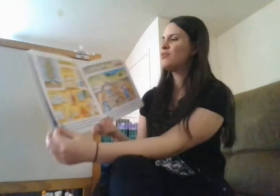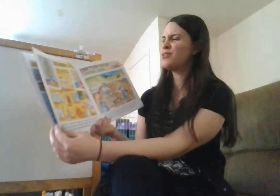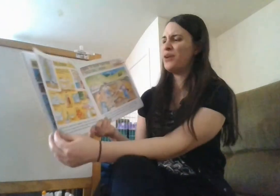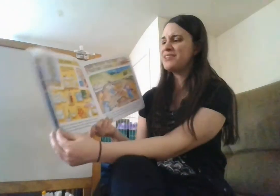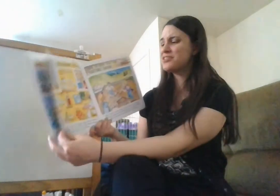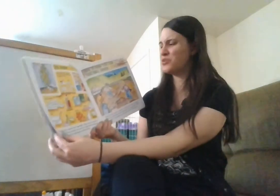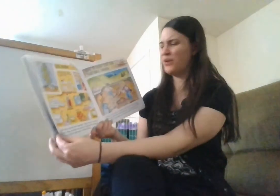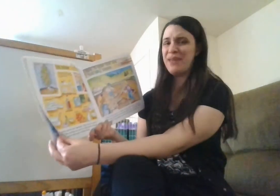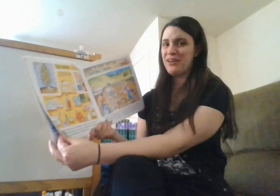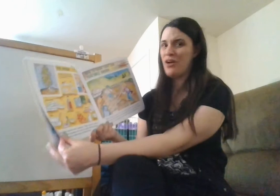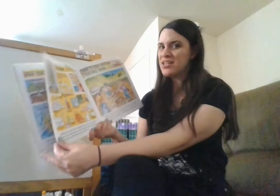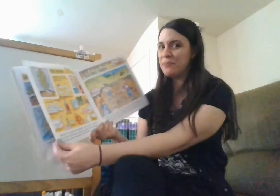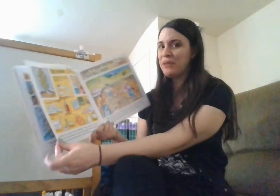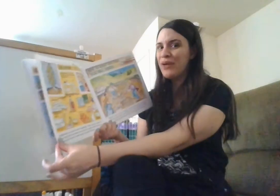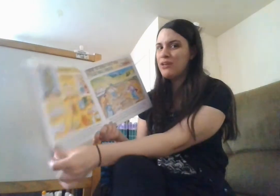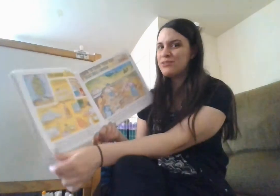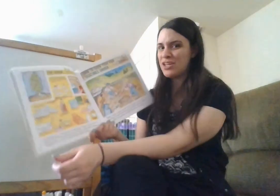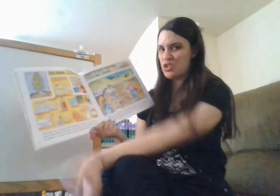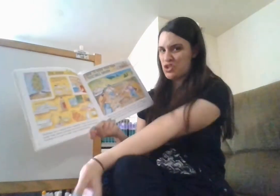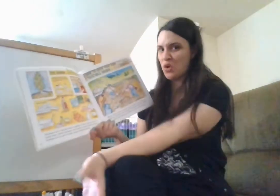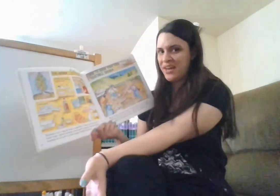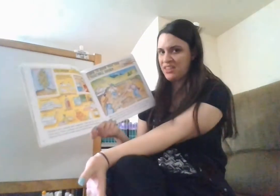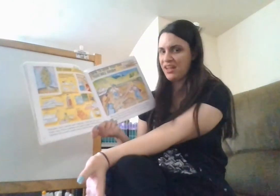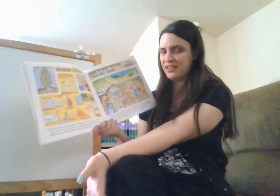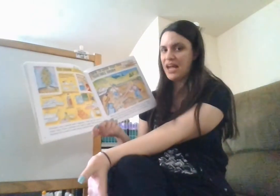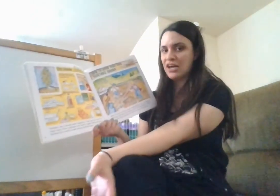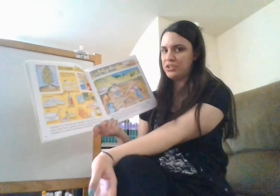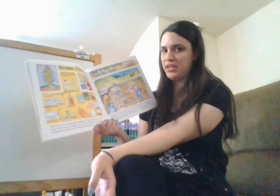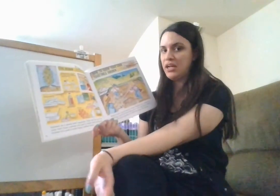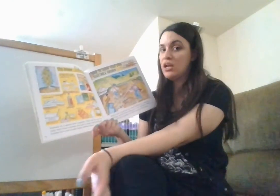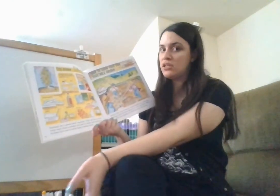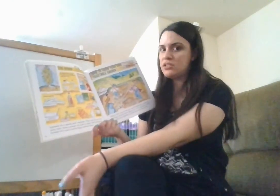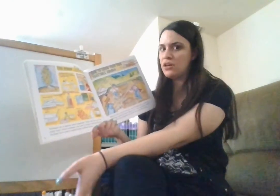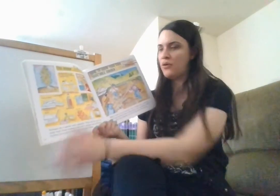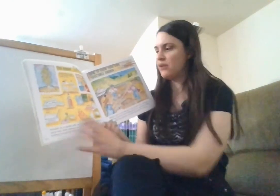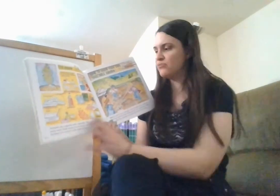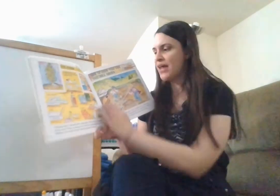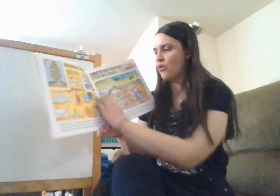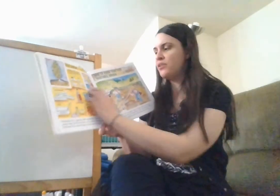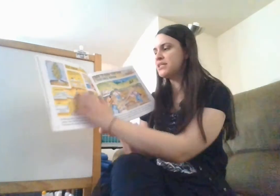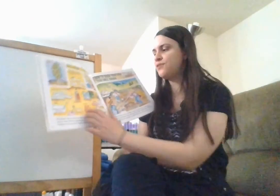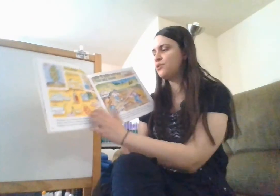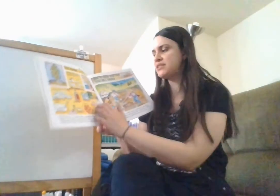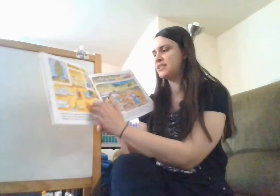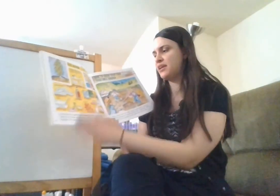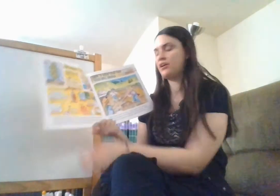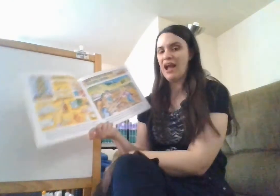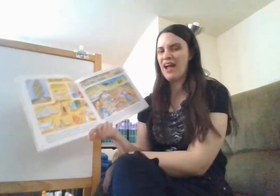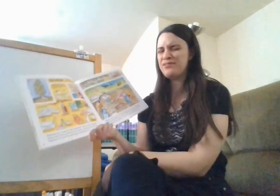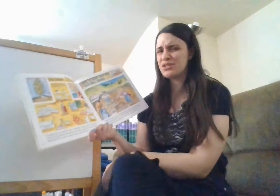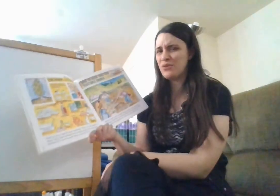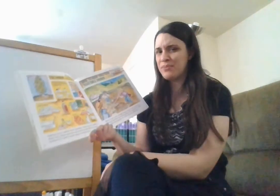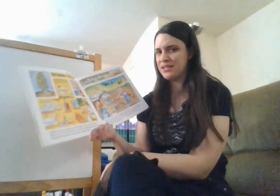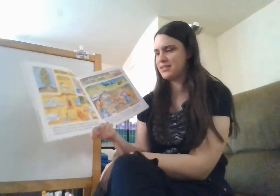So what is a soybean? Something we use in so many things, actually. So all these foods here have soybeans in